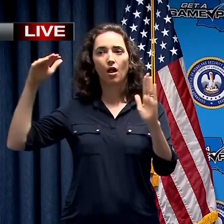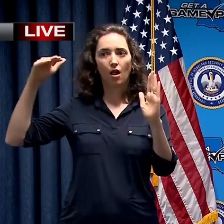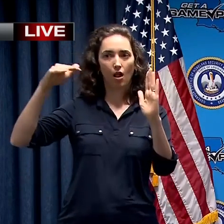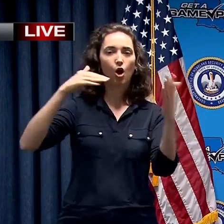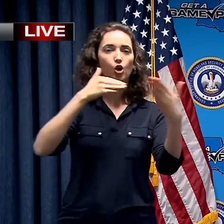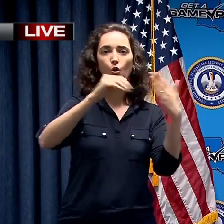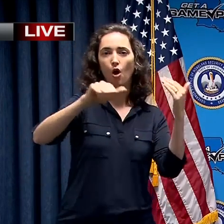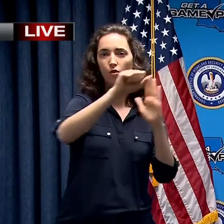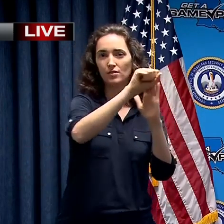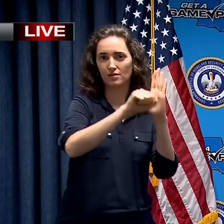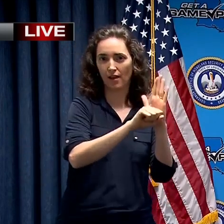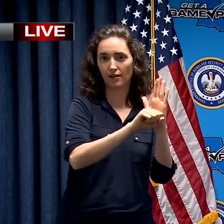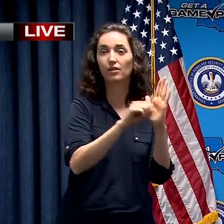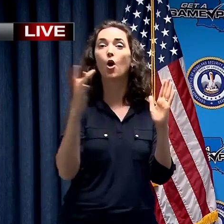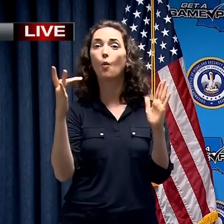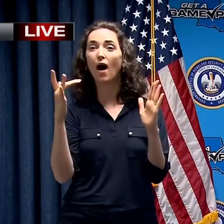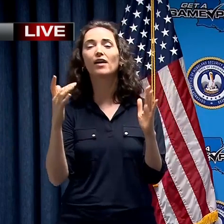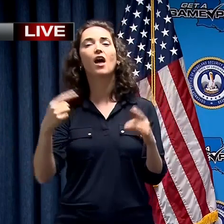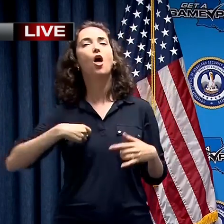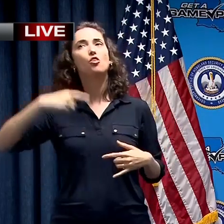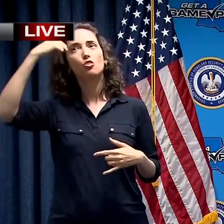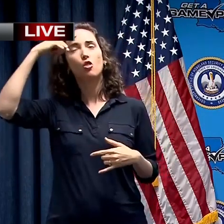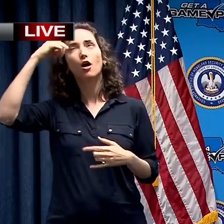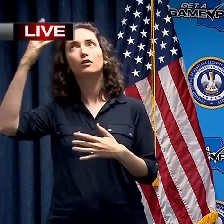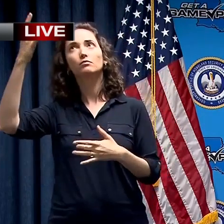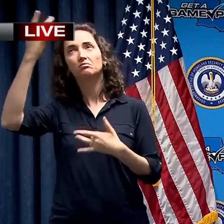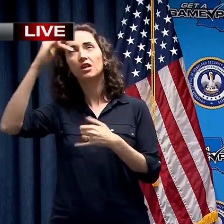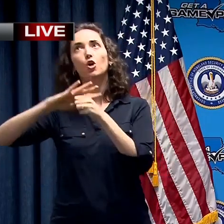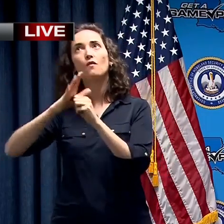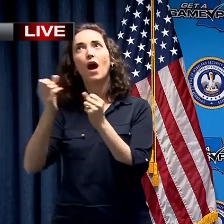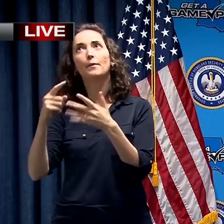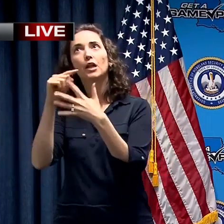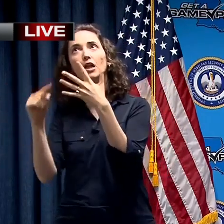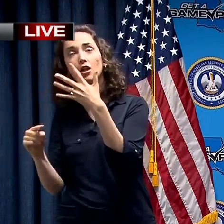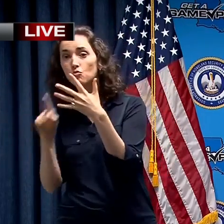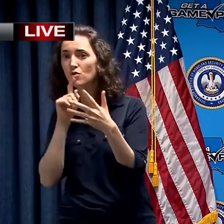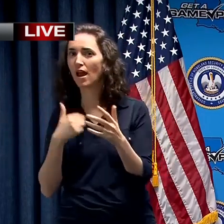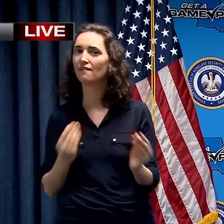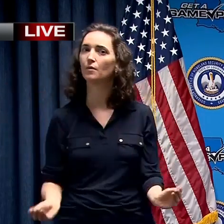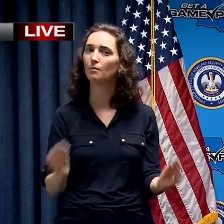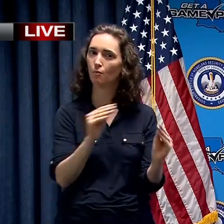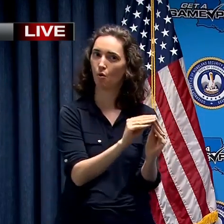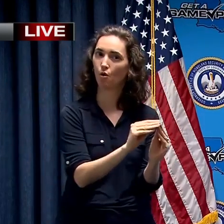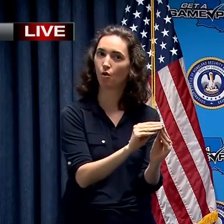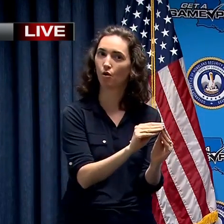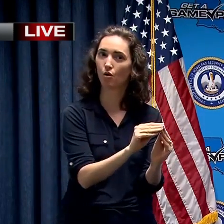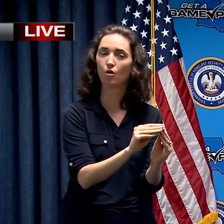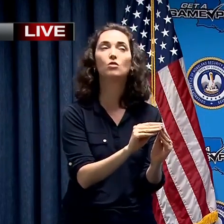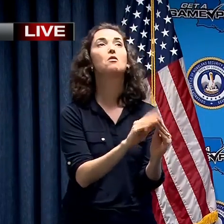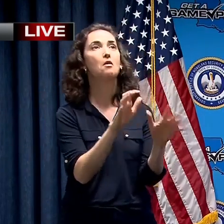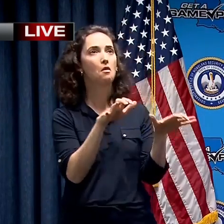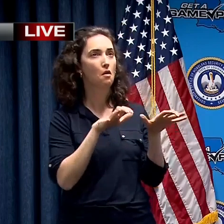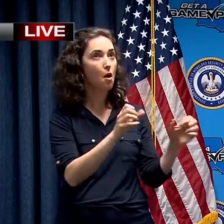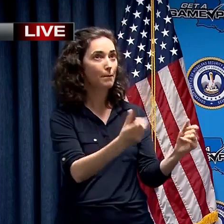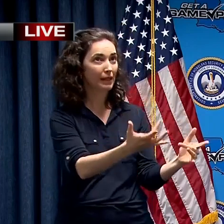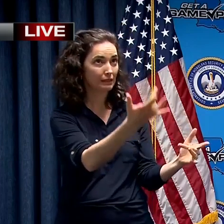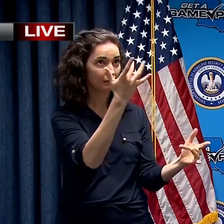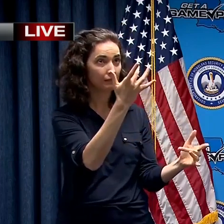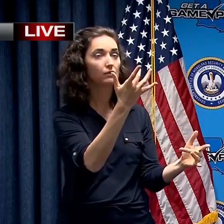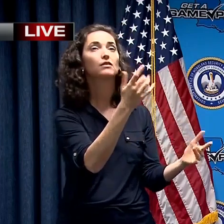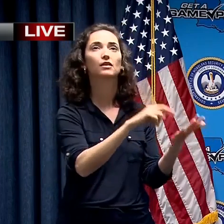previously thought. And so the death rate isn't from COVID isn't that much out of the ordinary.